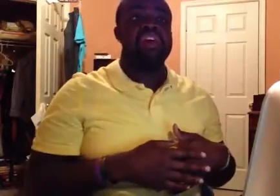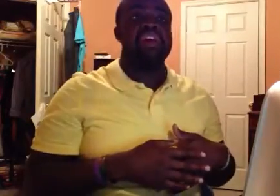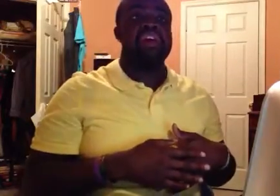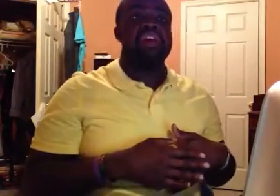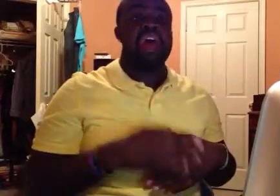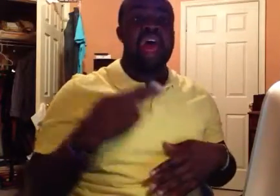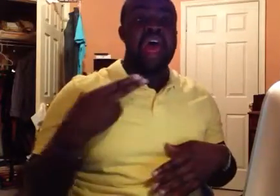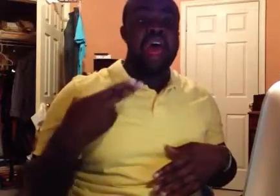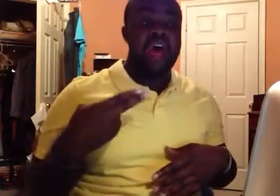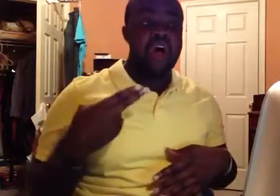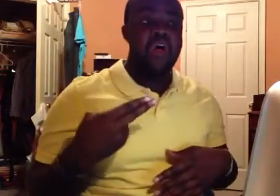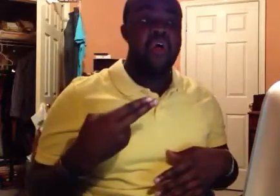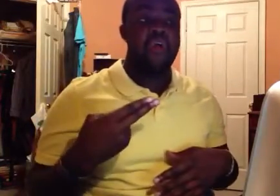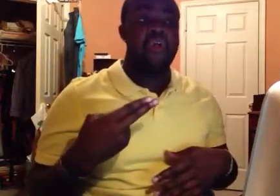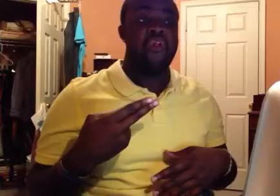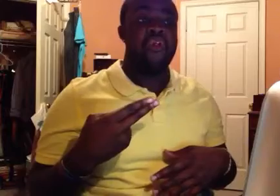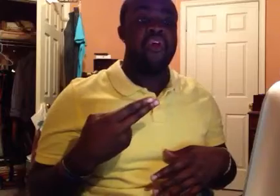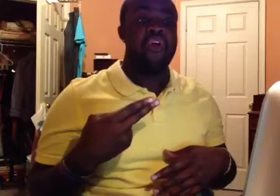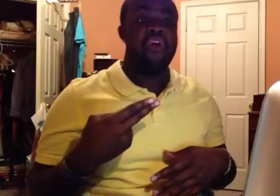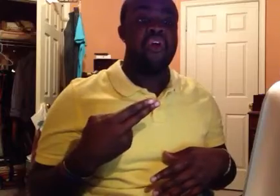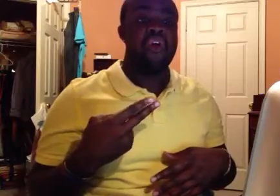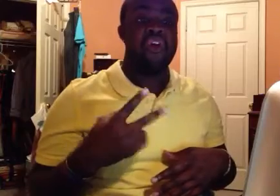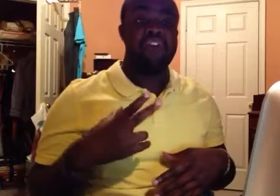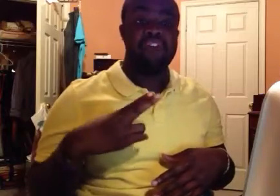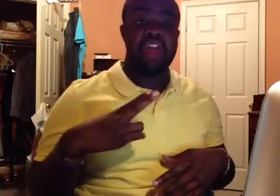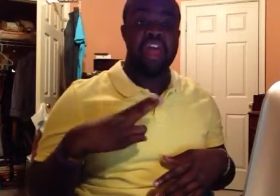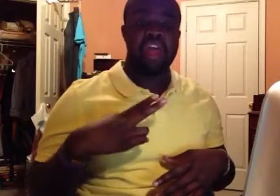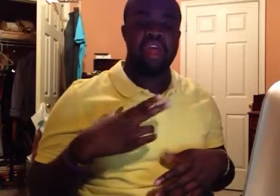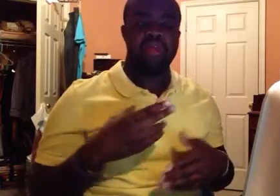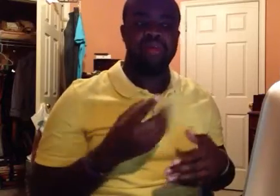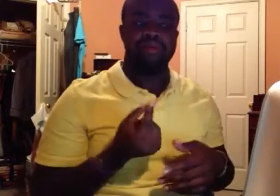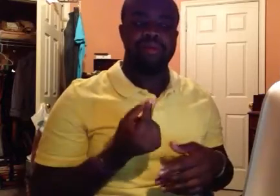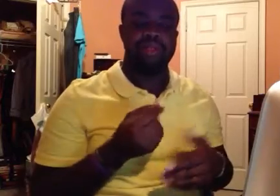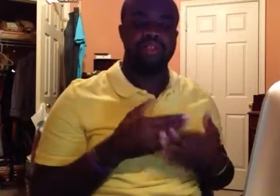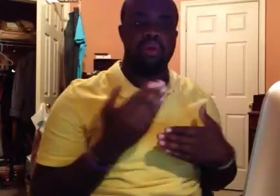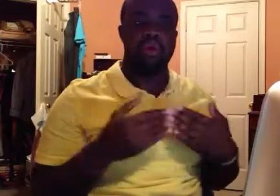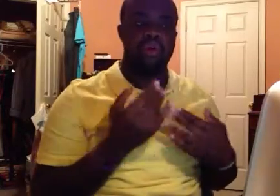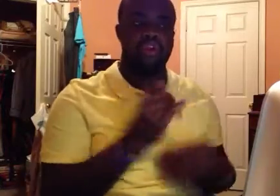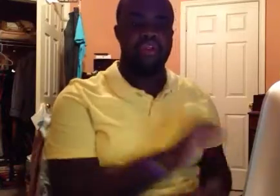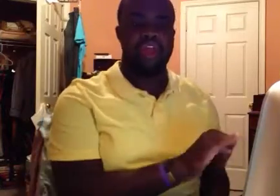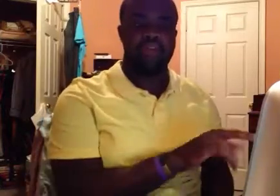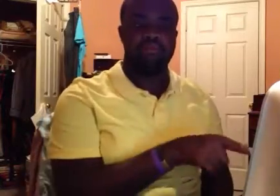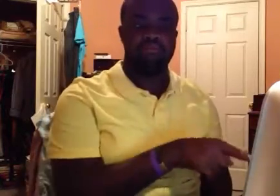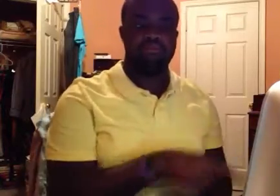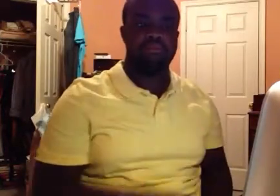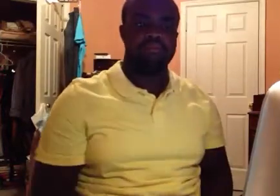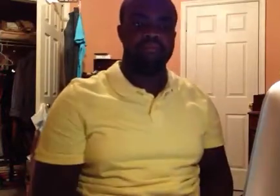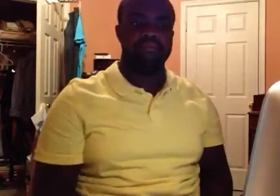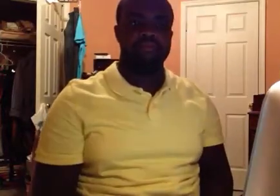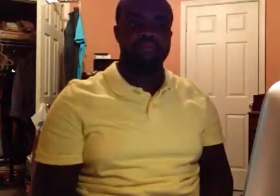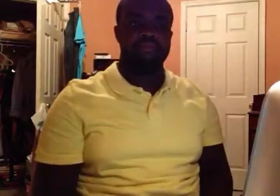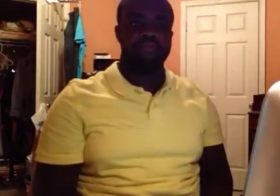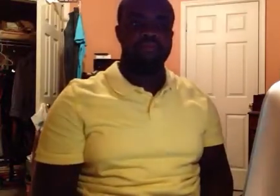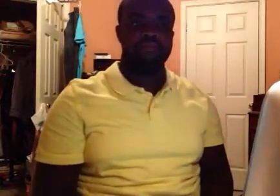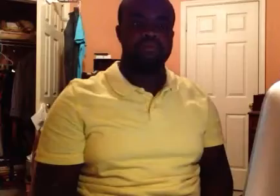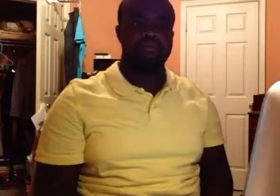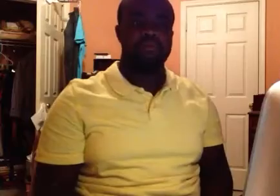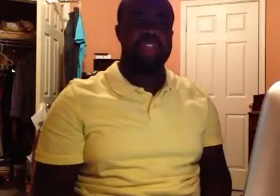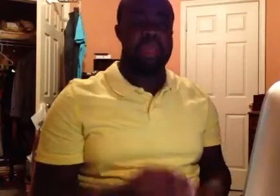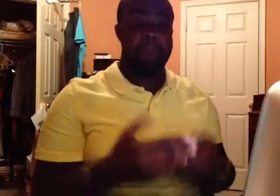actually compartmentalize which jobs were done by that individual. The reason that's so much nicer now in computers that in the days before computers that actually all